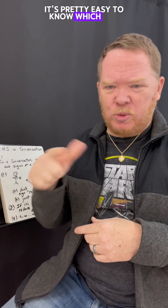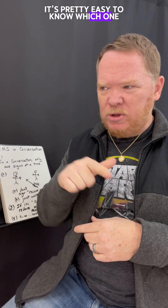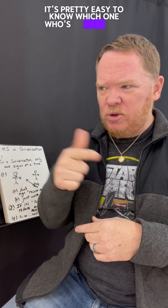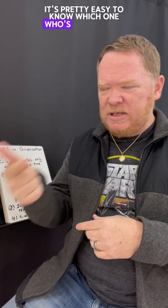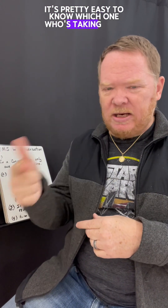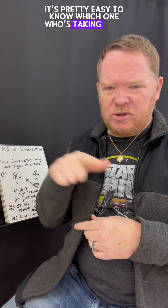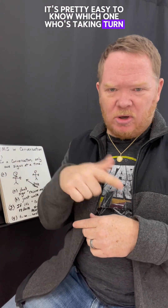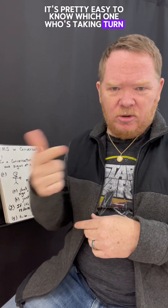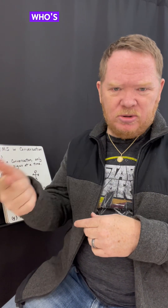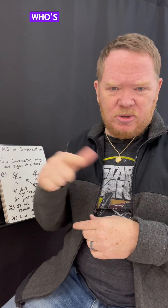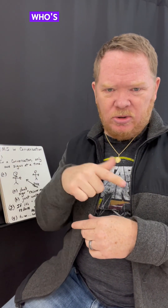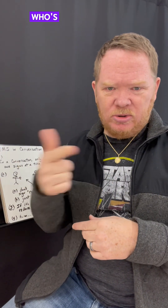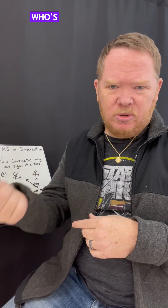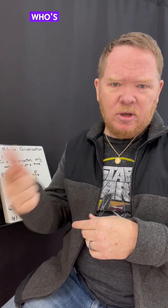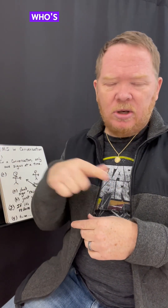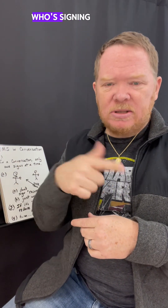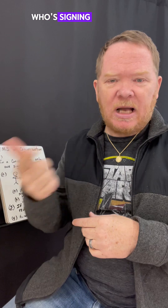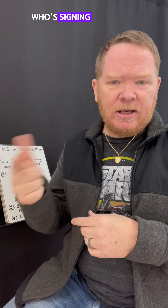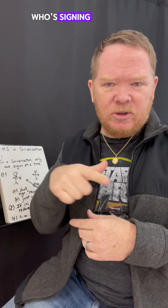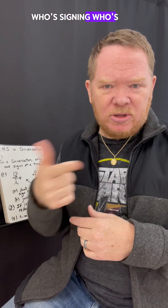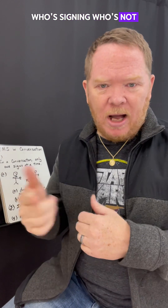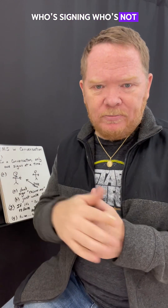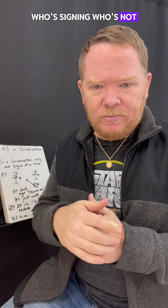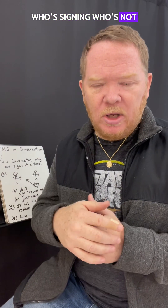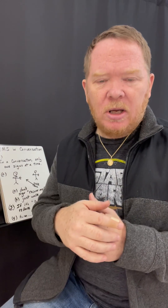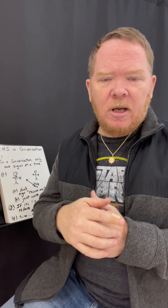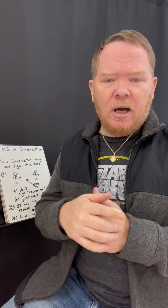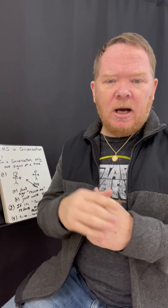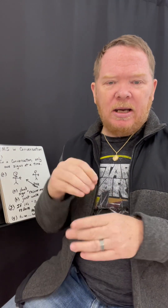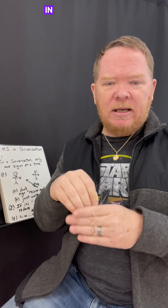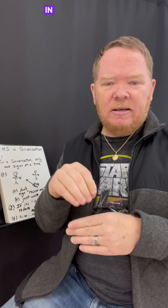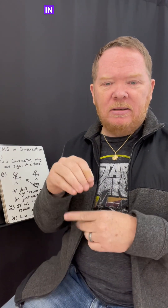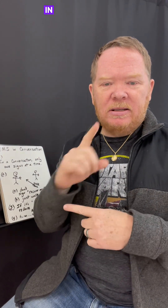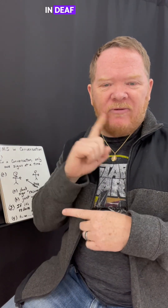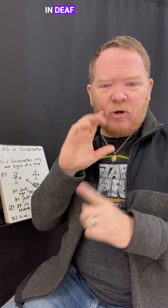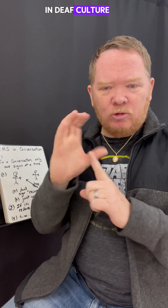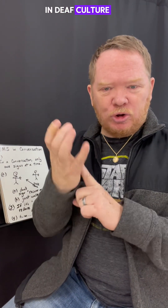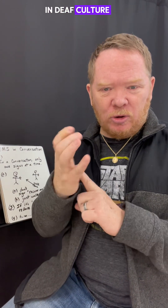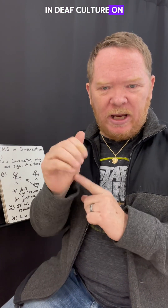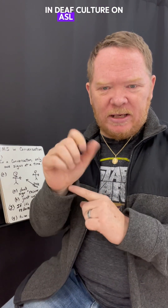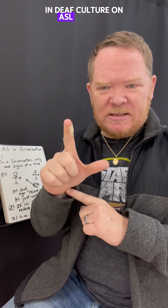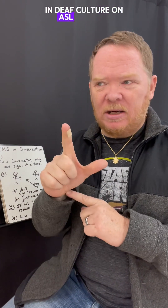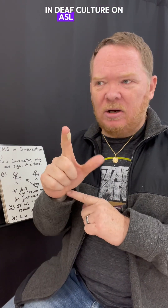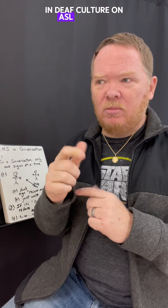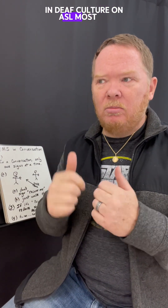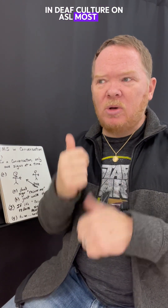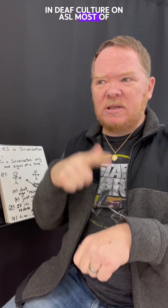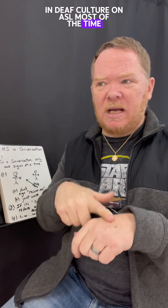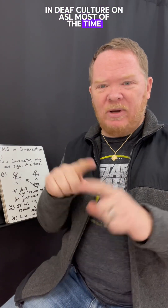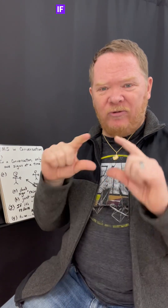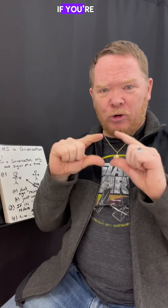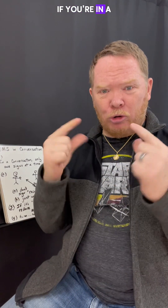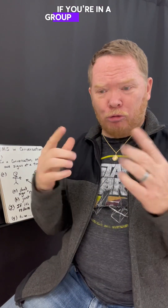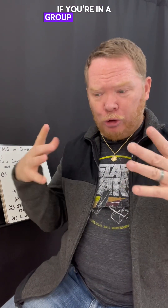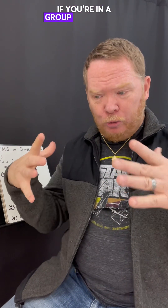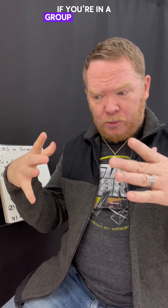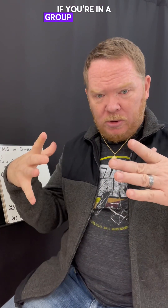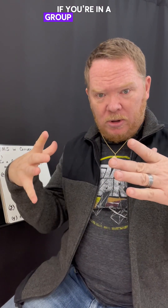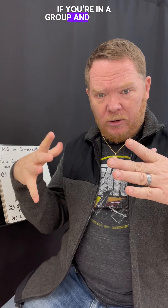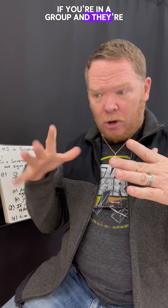who's taking turn, who's signing, who's not. In deaf culture or in ASL, most of the time, if you're in a group and they're all